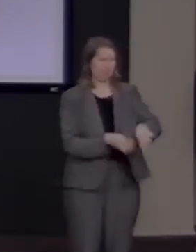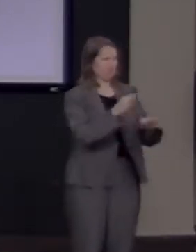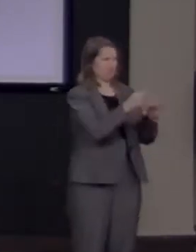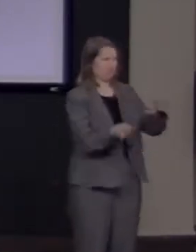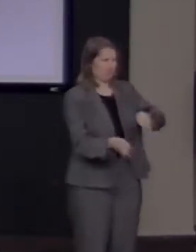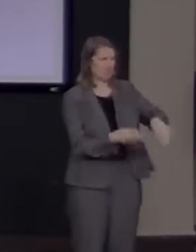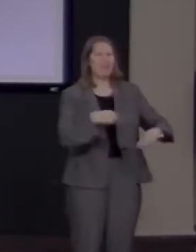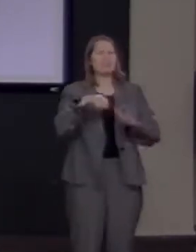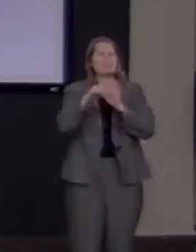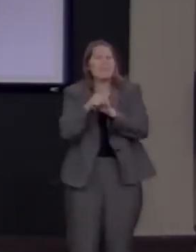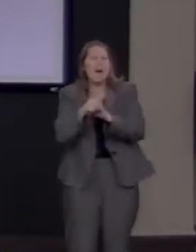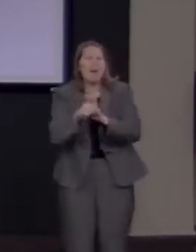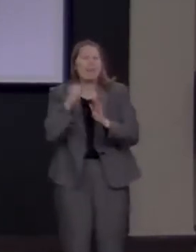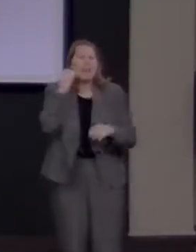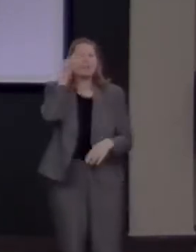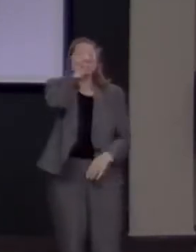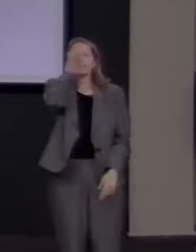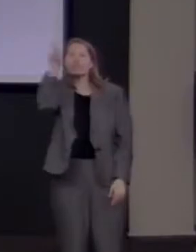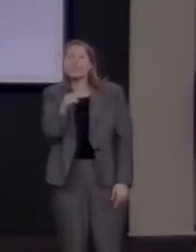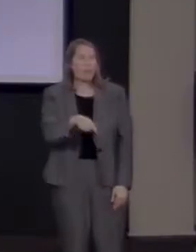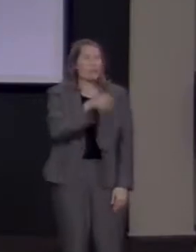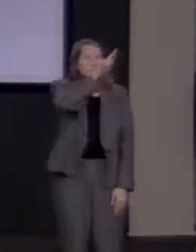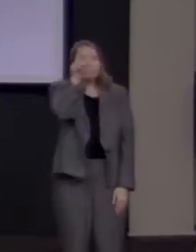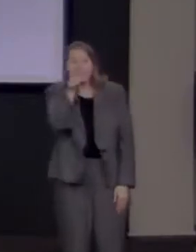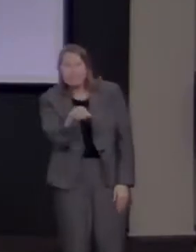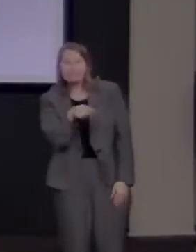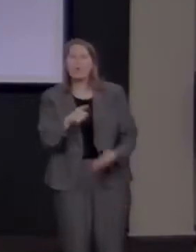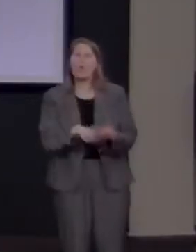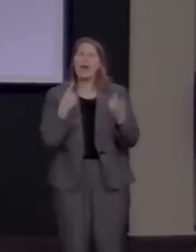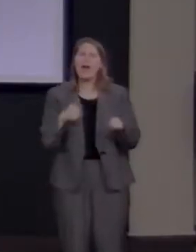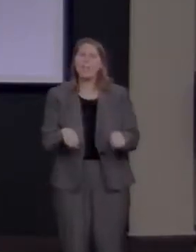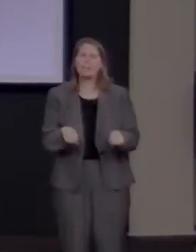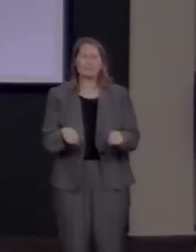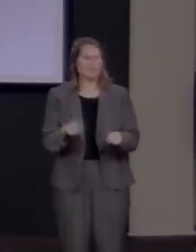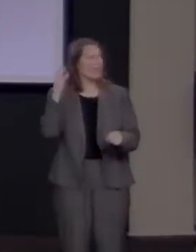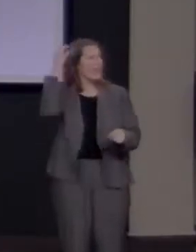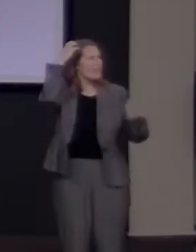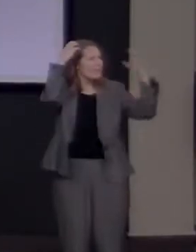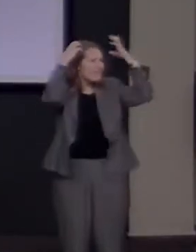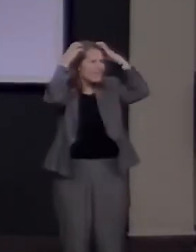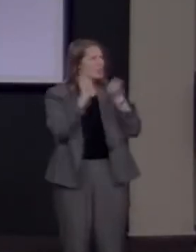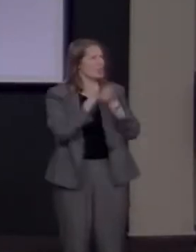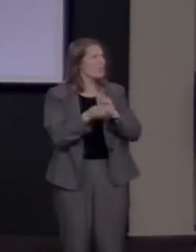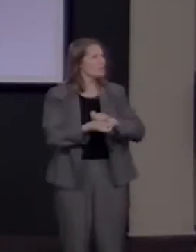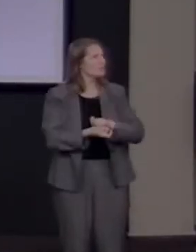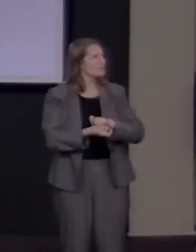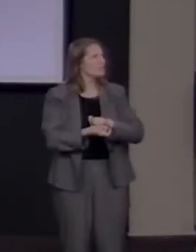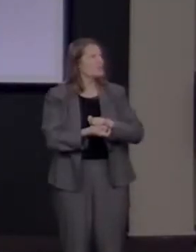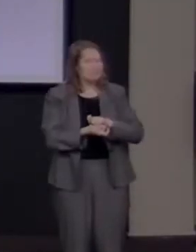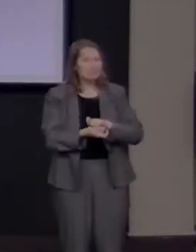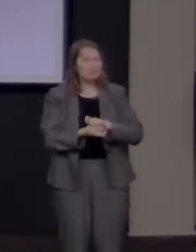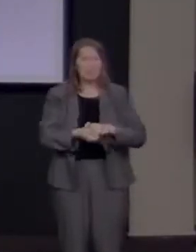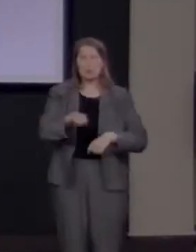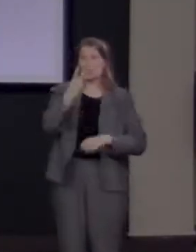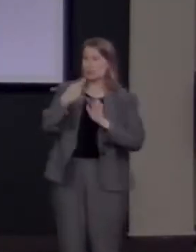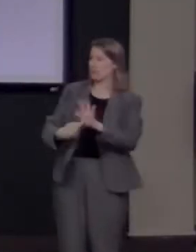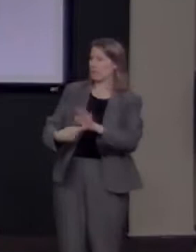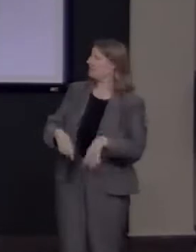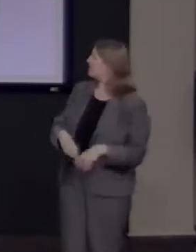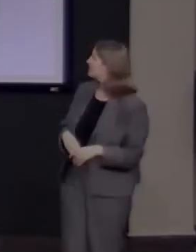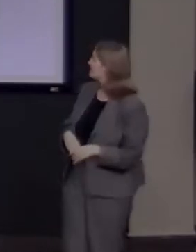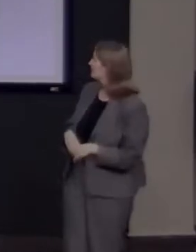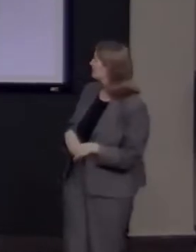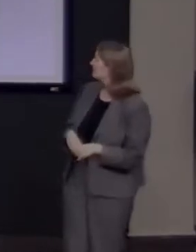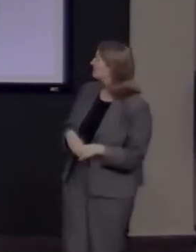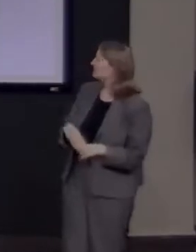we see is a shift in the hemisphere. So here are just 2 examples of studies where people have used